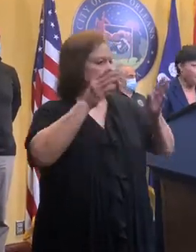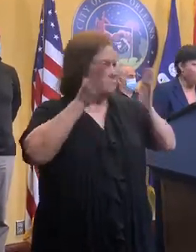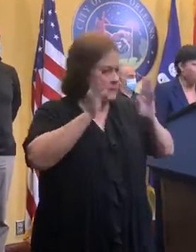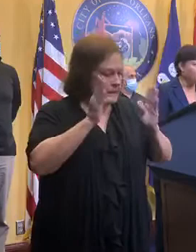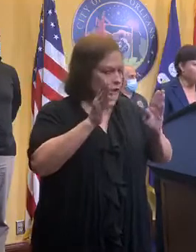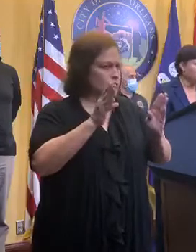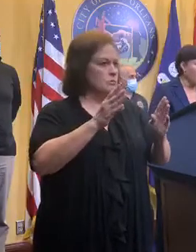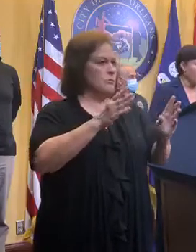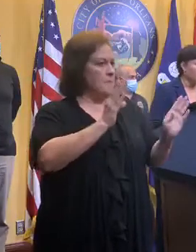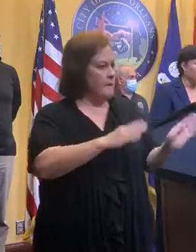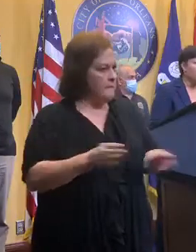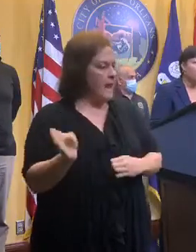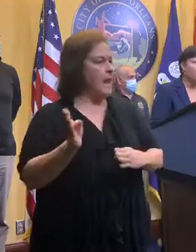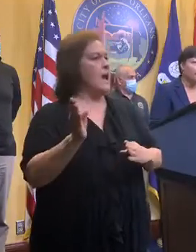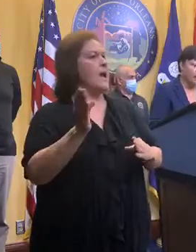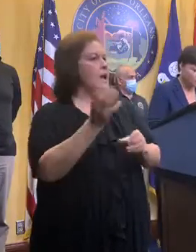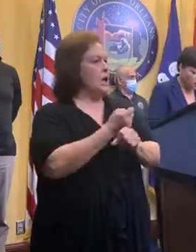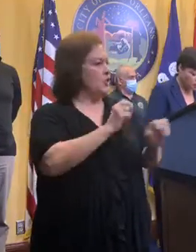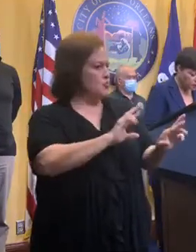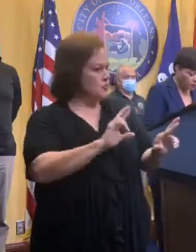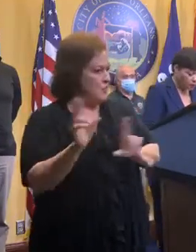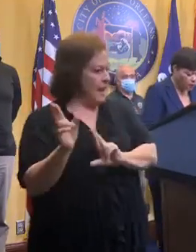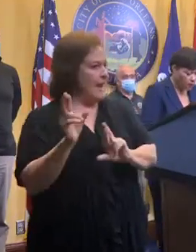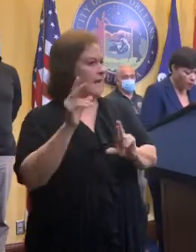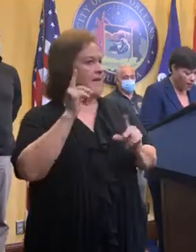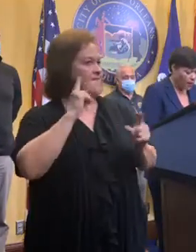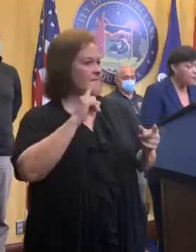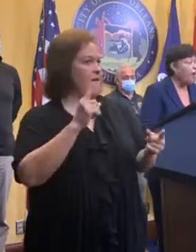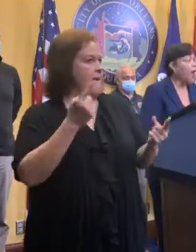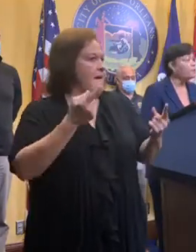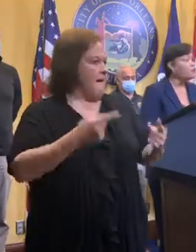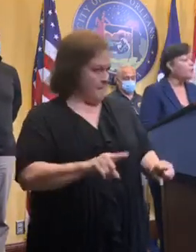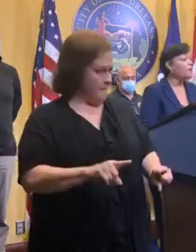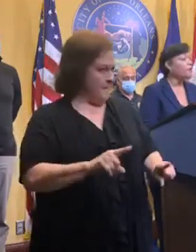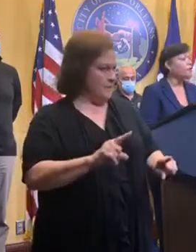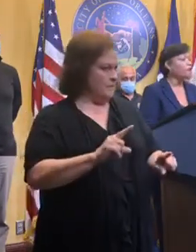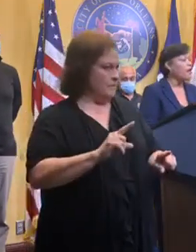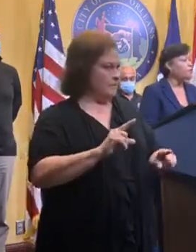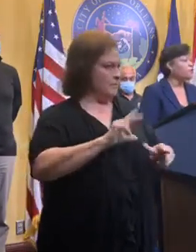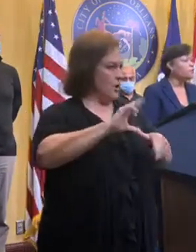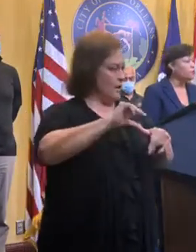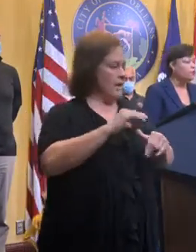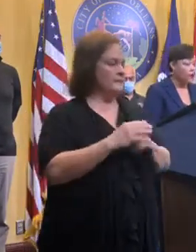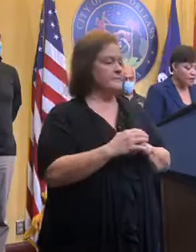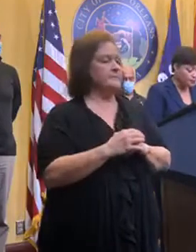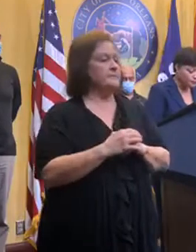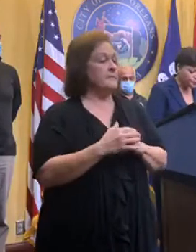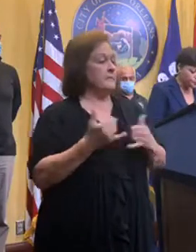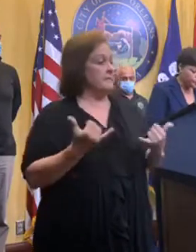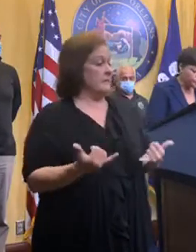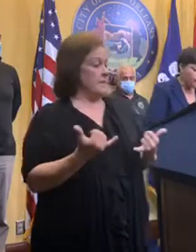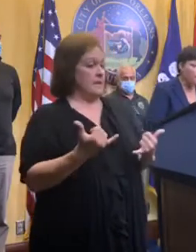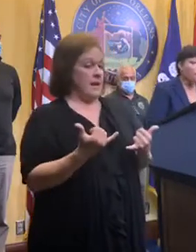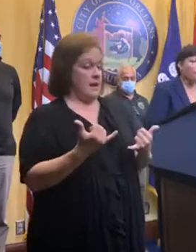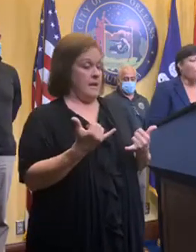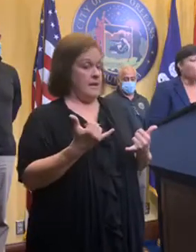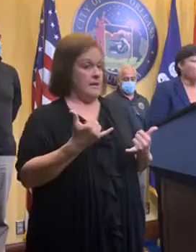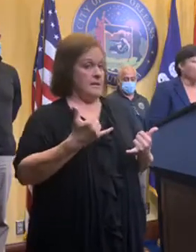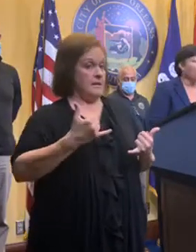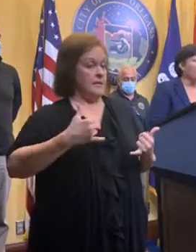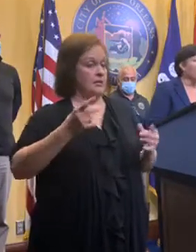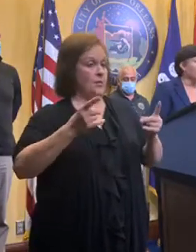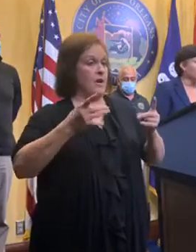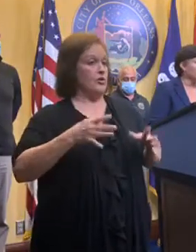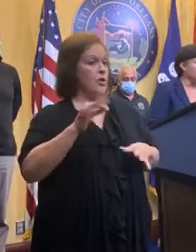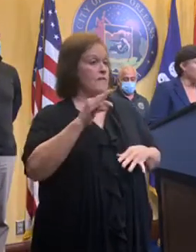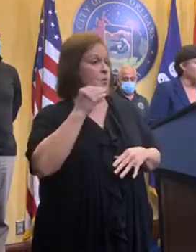be prepared to respond to whatever comes our way. I'm joined here this afternoon with our